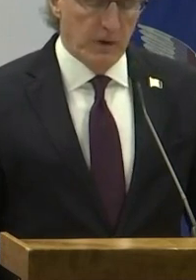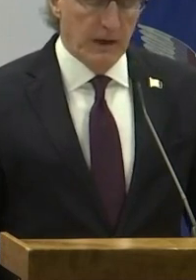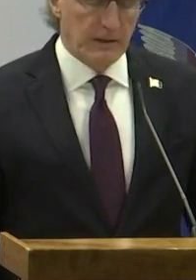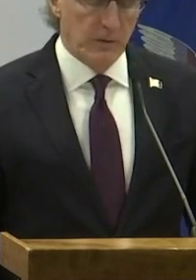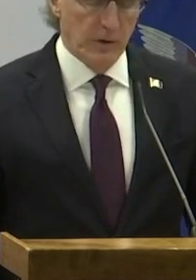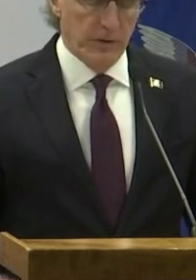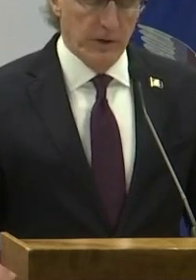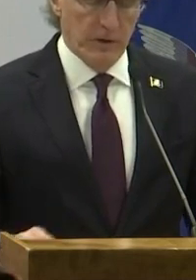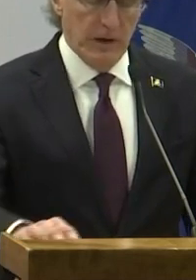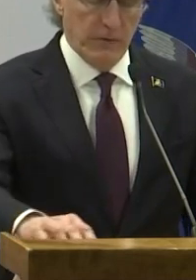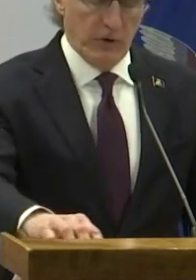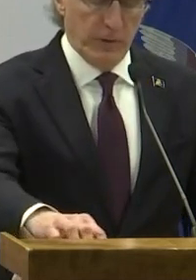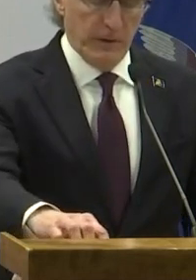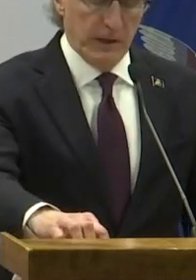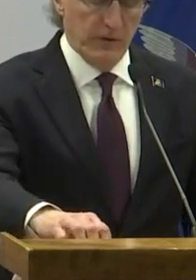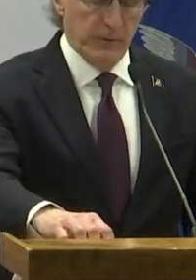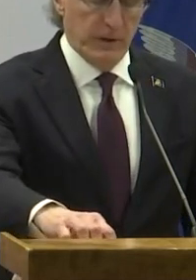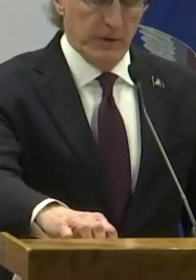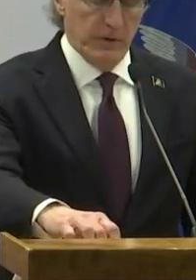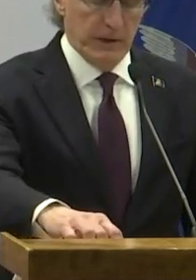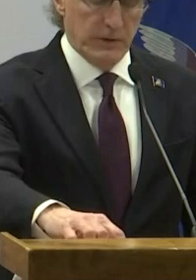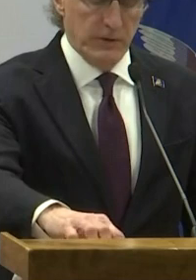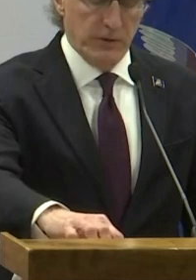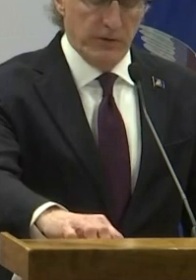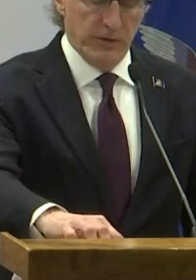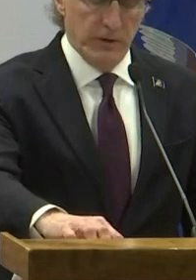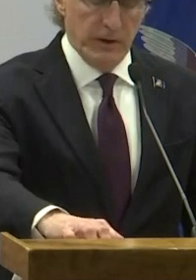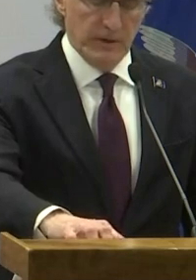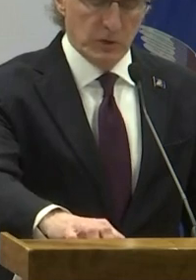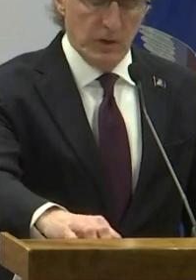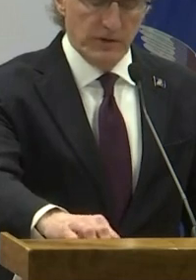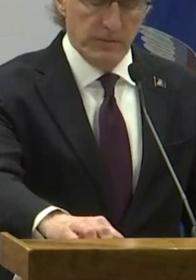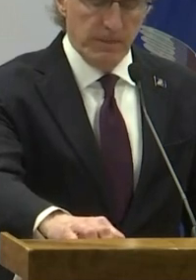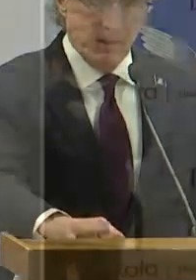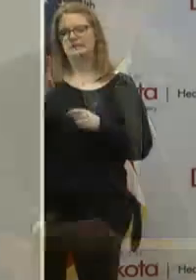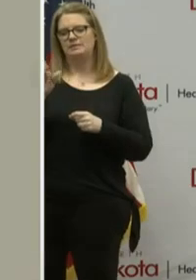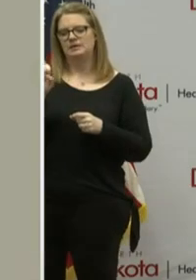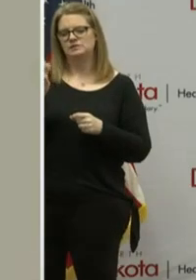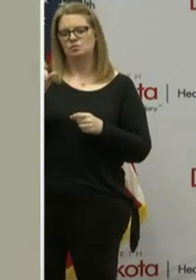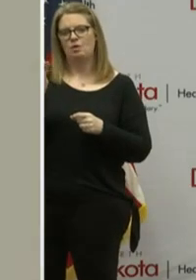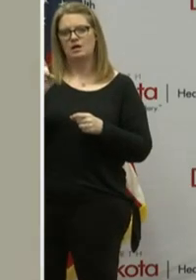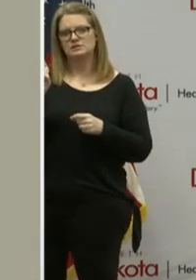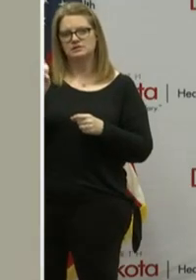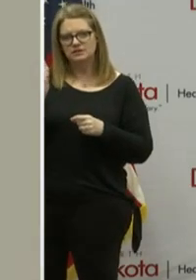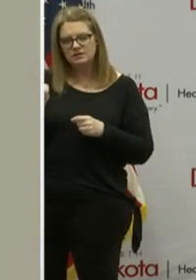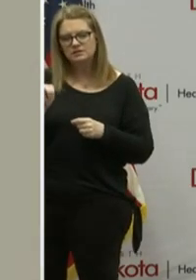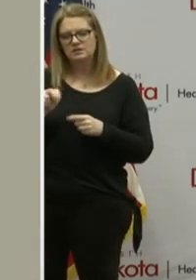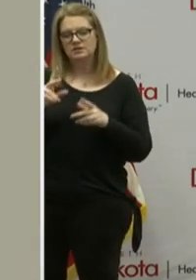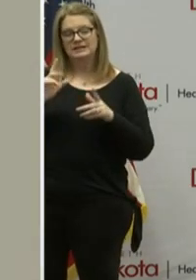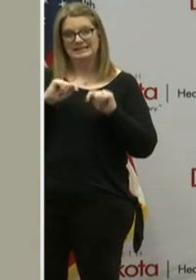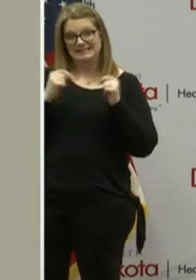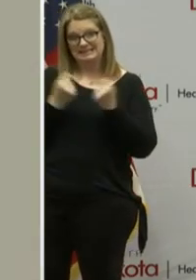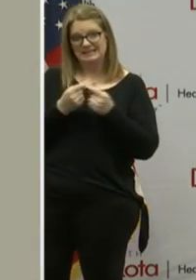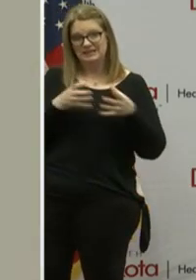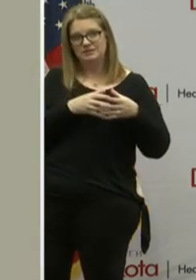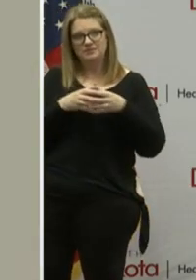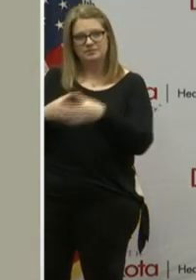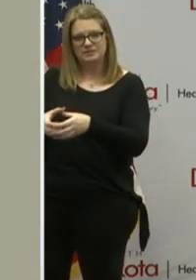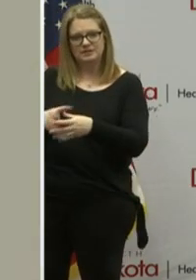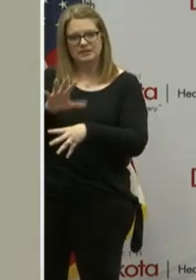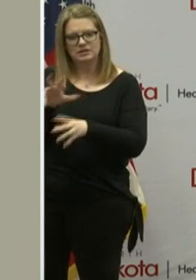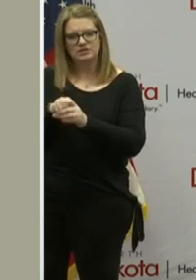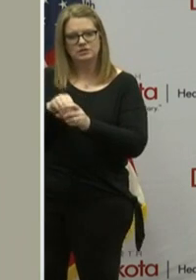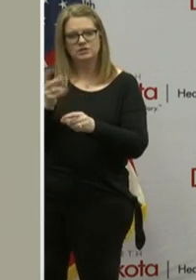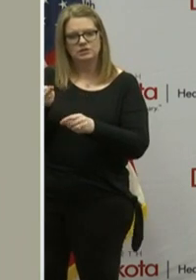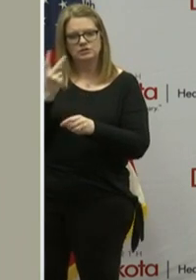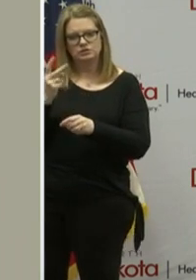connected with Grand Forks Public Health Department director nurse Debbie Swanson the team that we sent from the state included told to